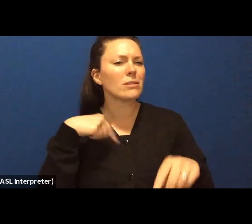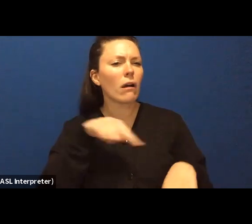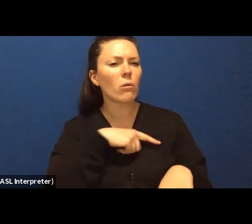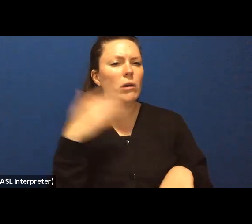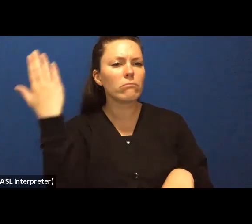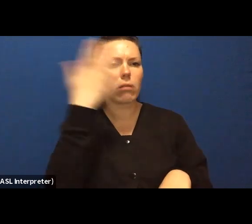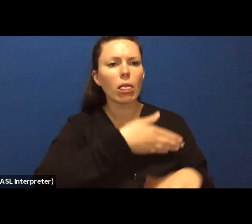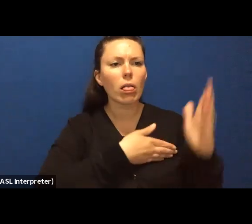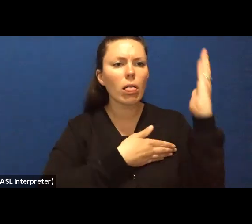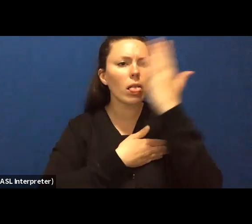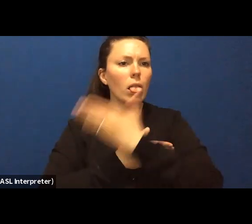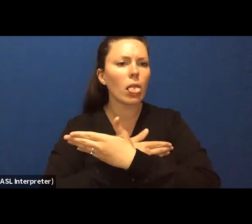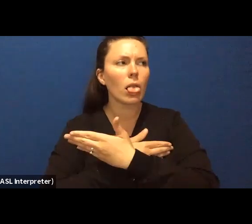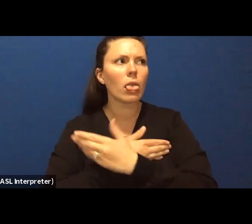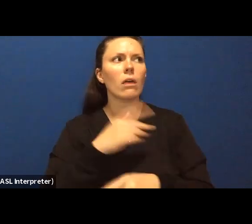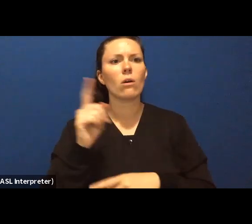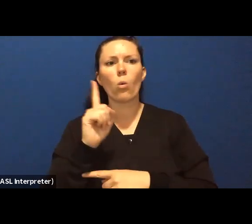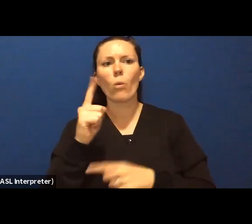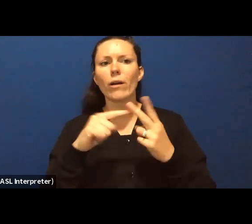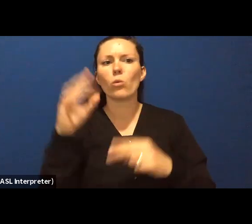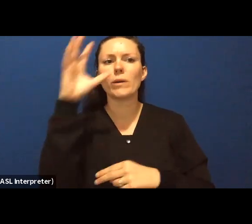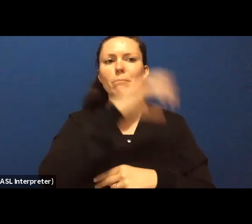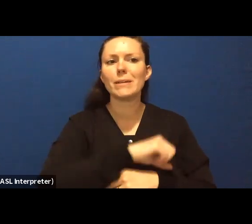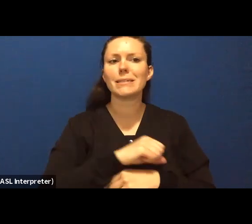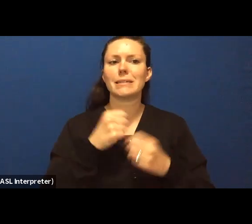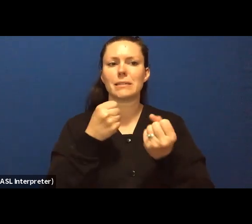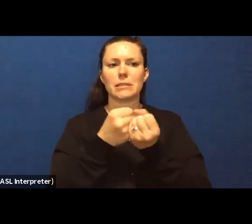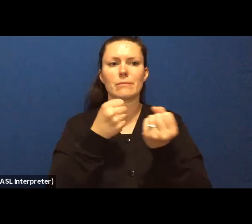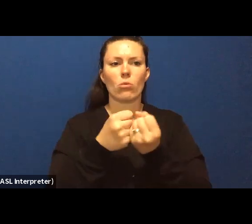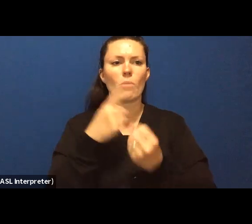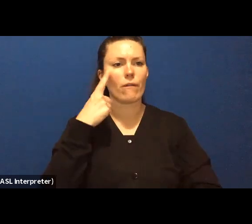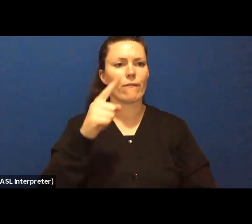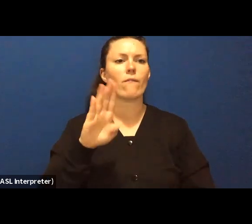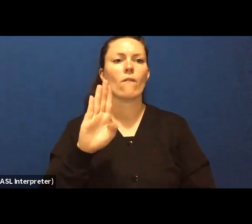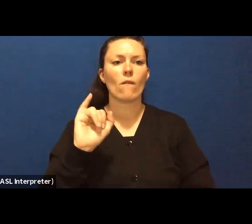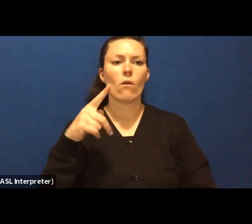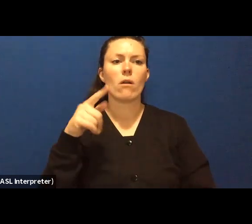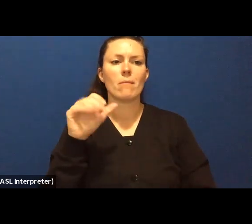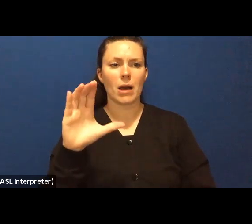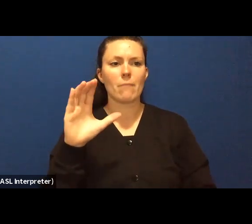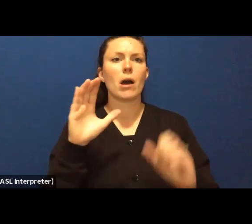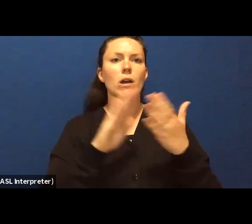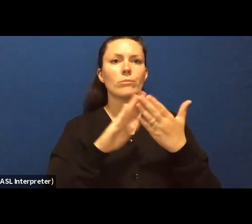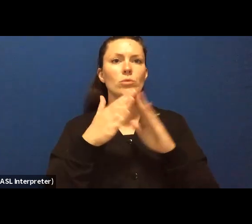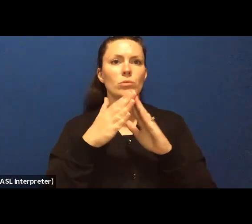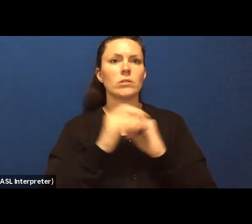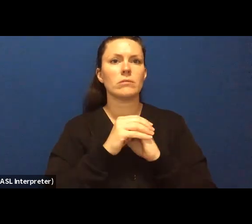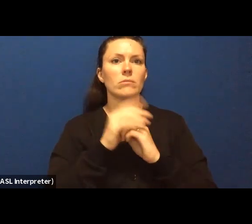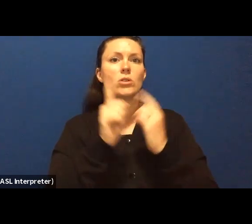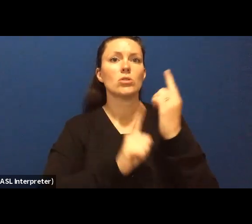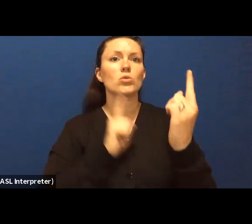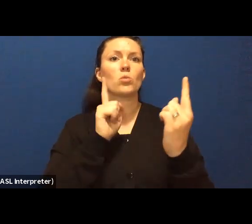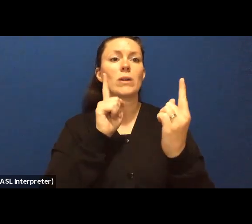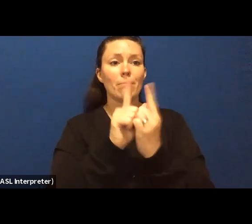to best provide supports to members of the BIPOC community. So we had met with a consulting company